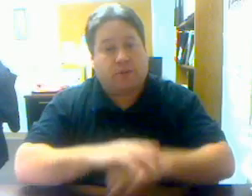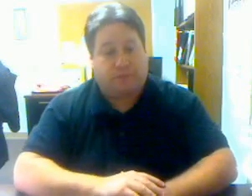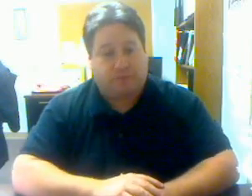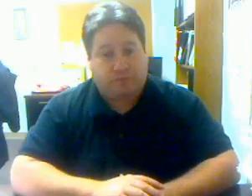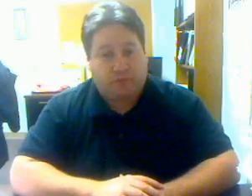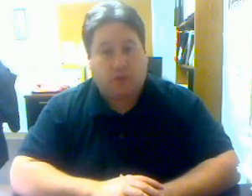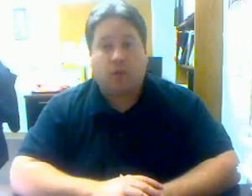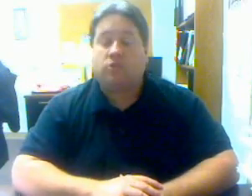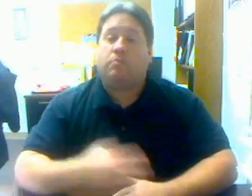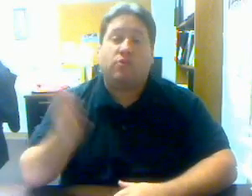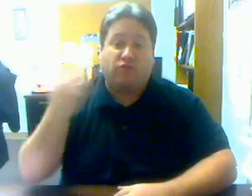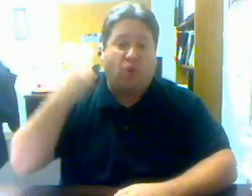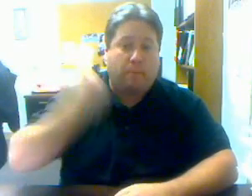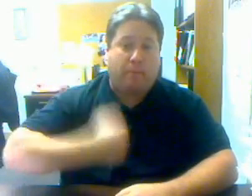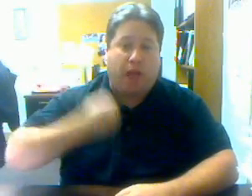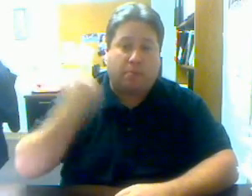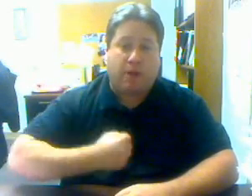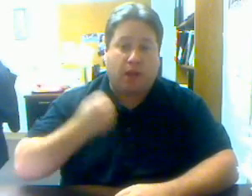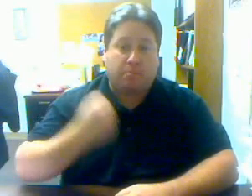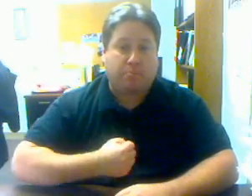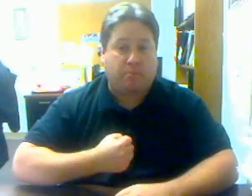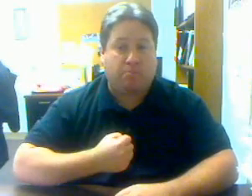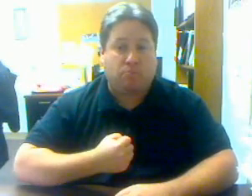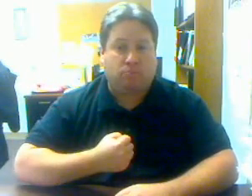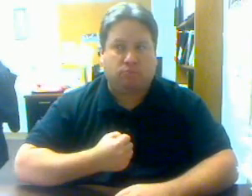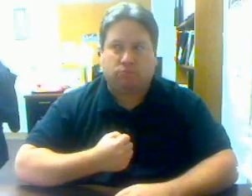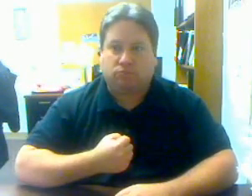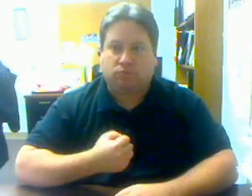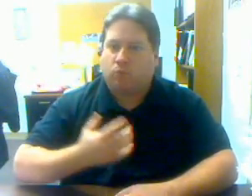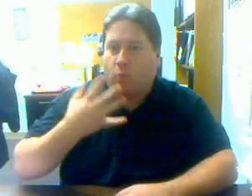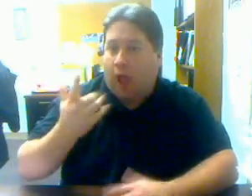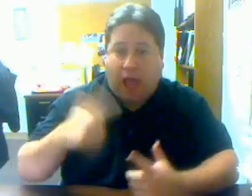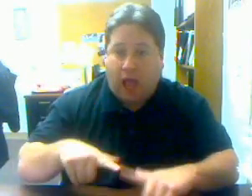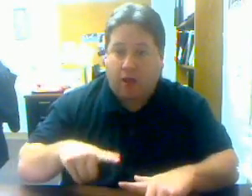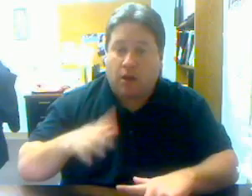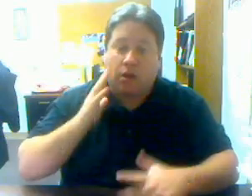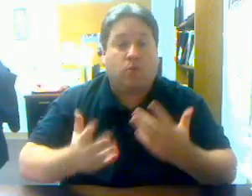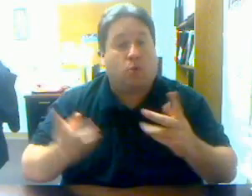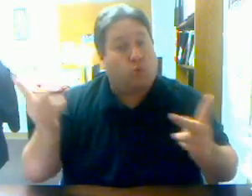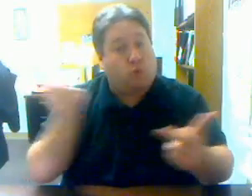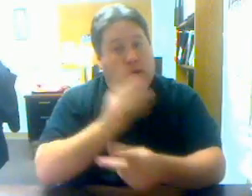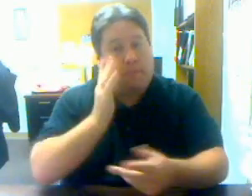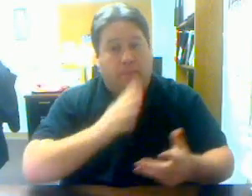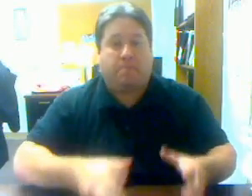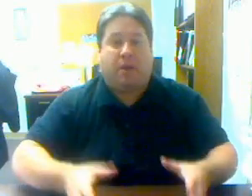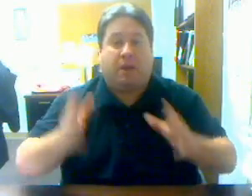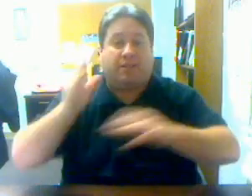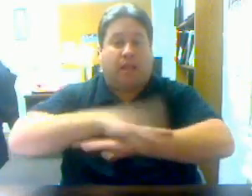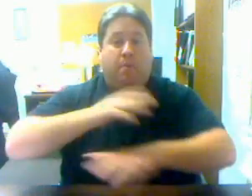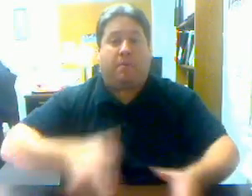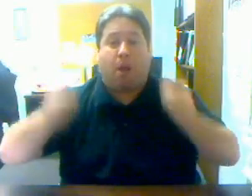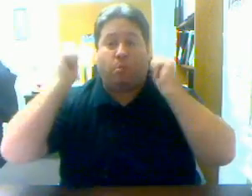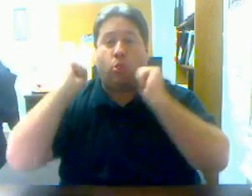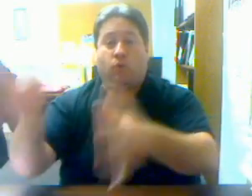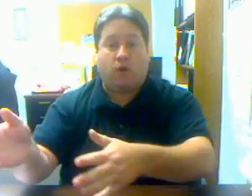it to you. It's going to get worse. So we look at reinforcement, looking